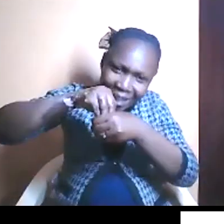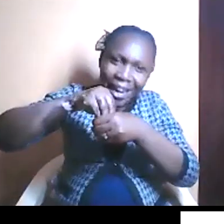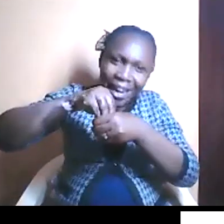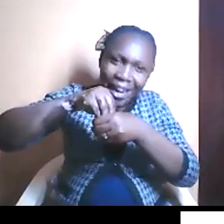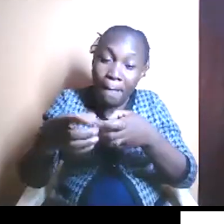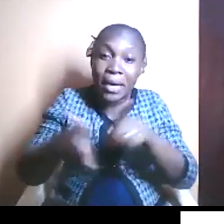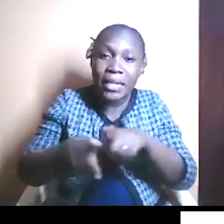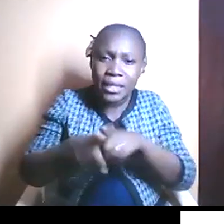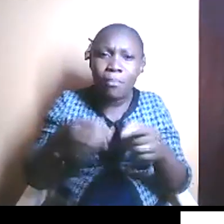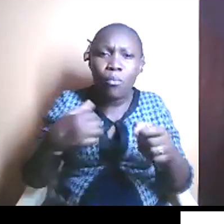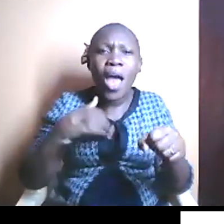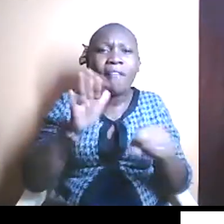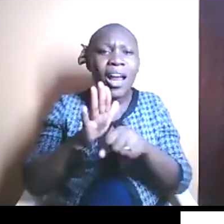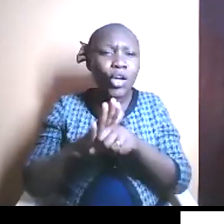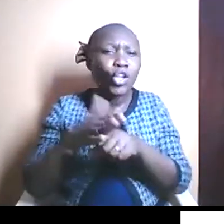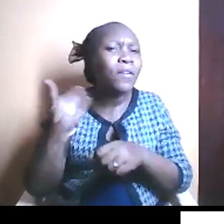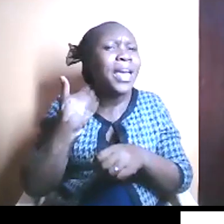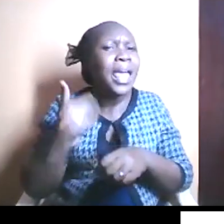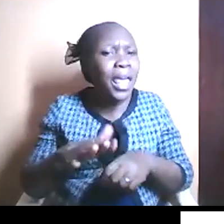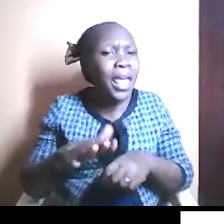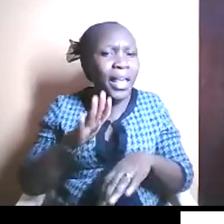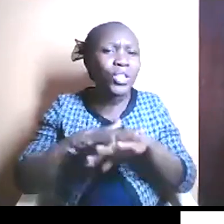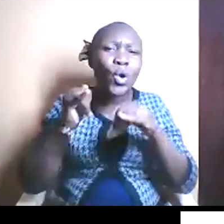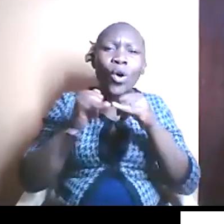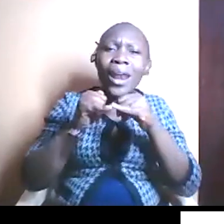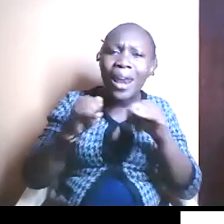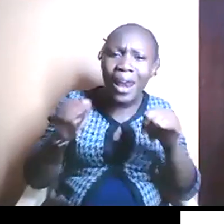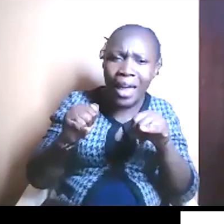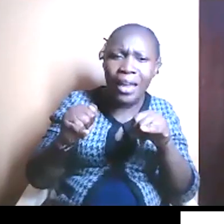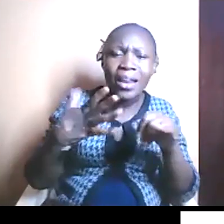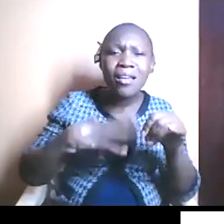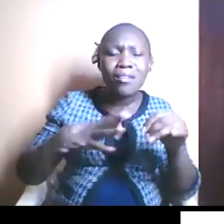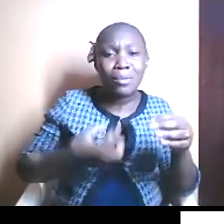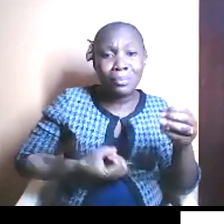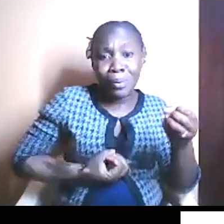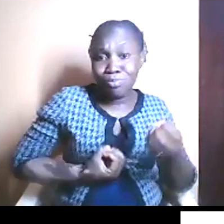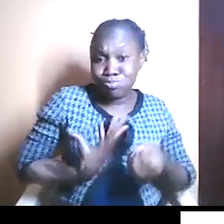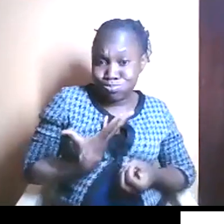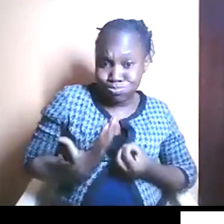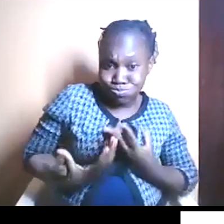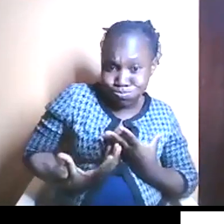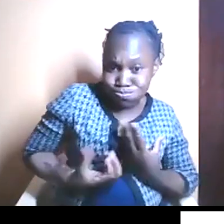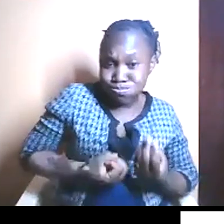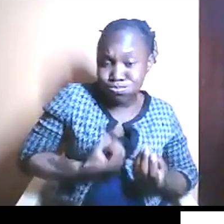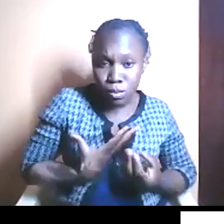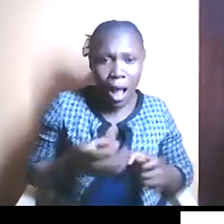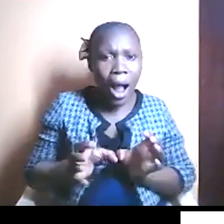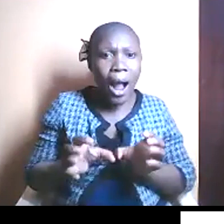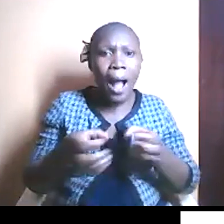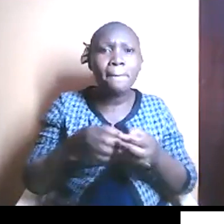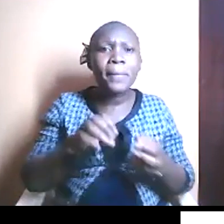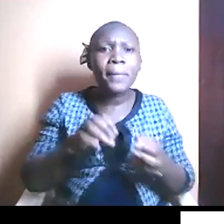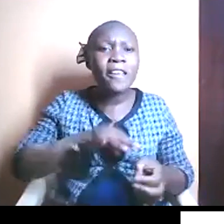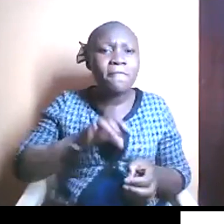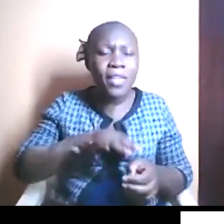of hate online. There's moral panic. Companies worried about their reputation and how they're being seen by